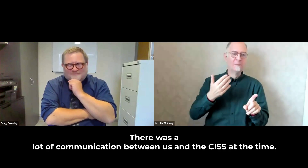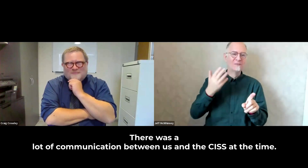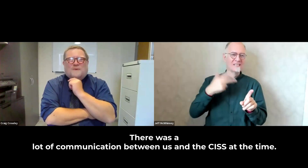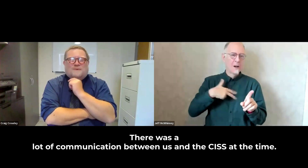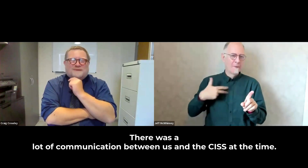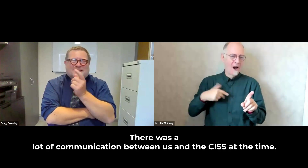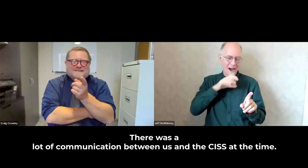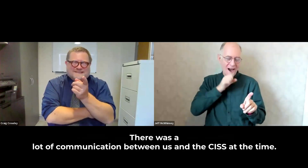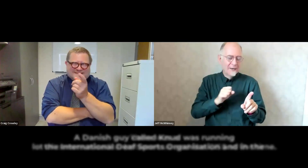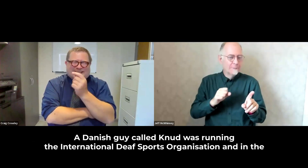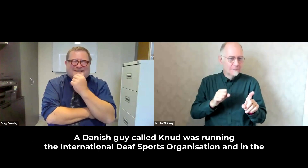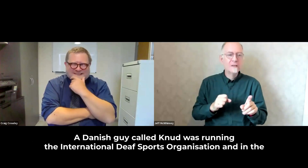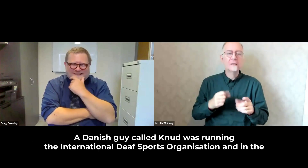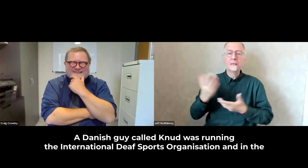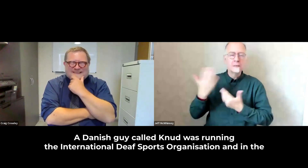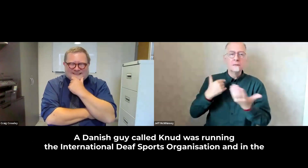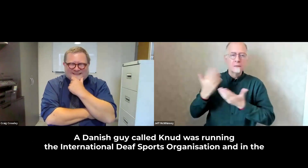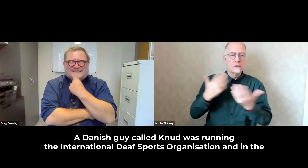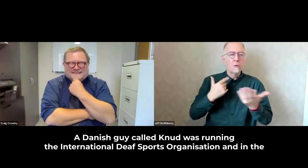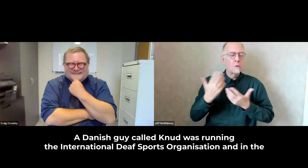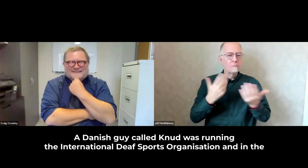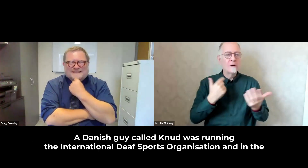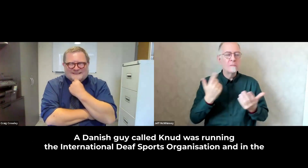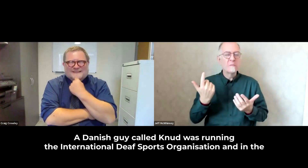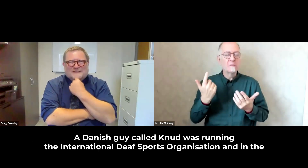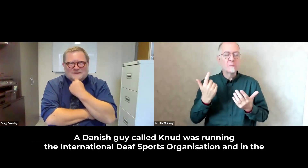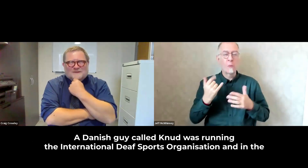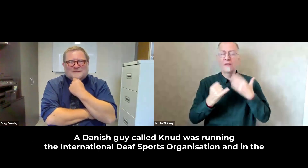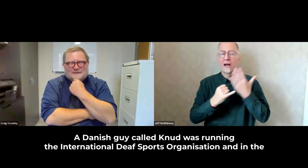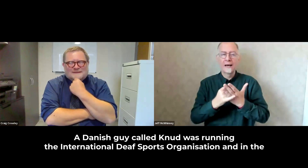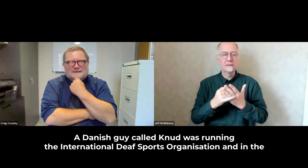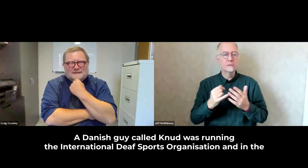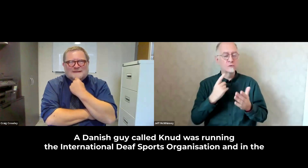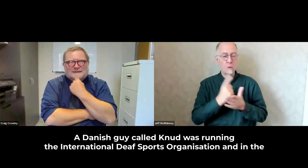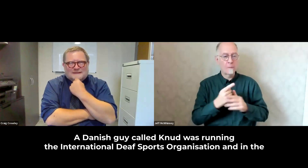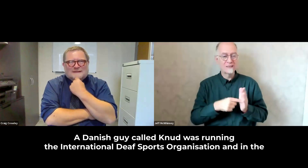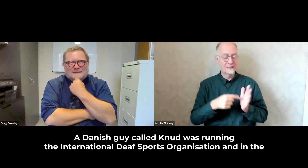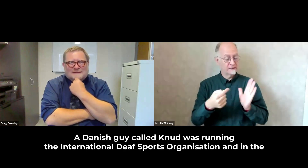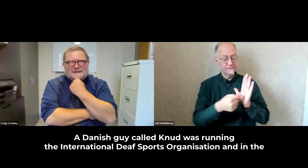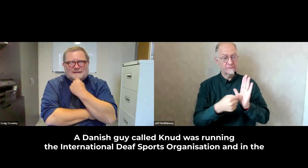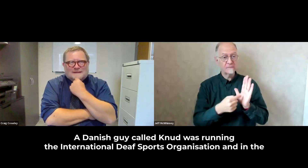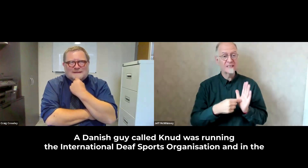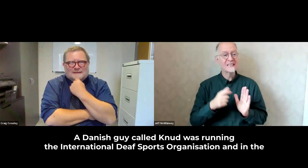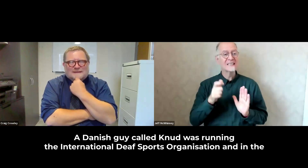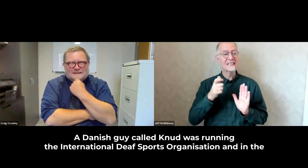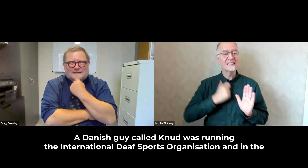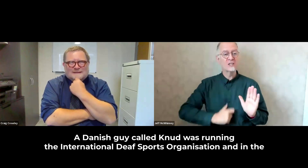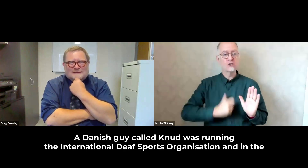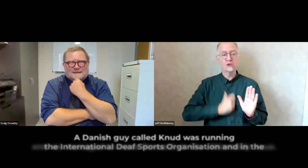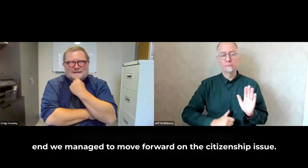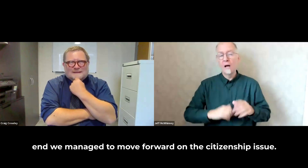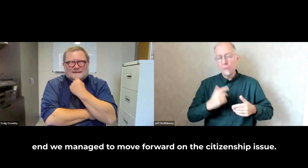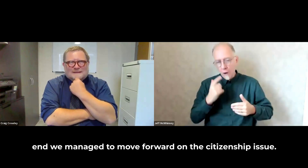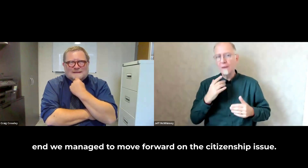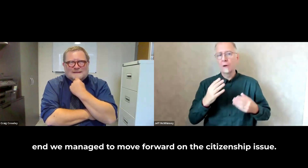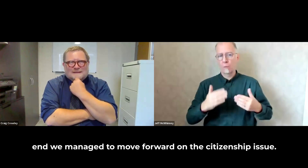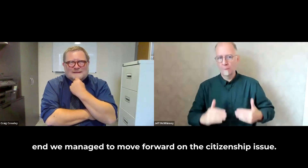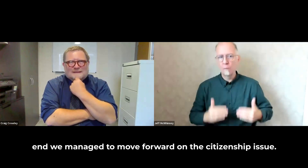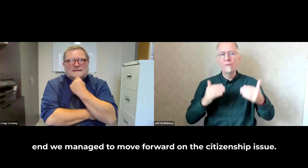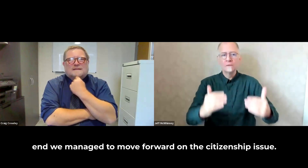CISS at the time. A Denmark guy called Knud was running the International Deaf Sports Organization, and in the